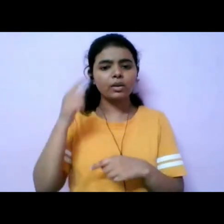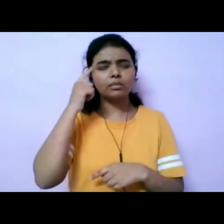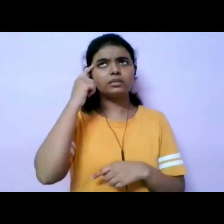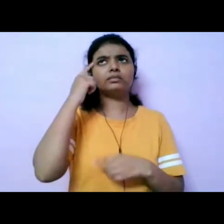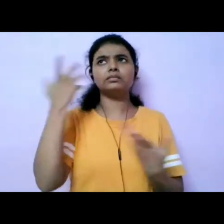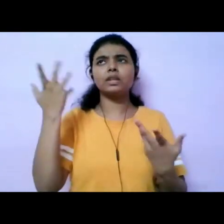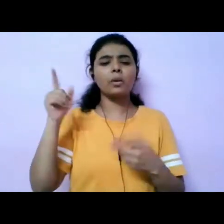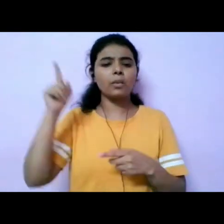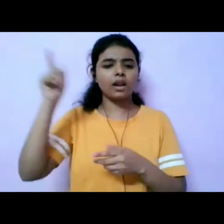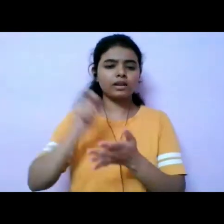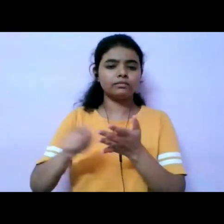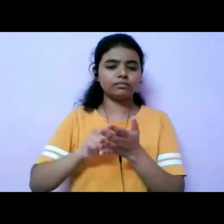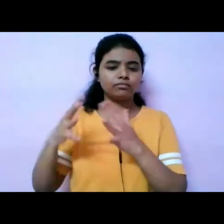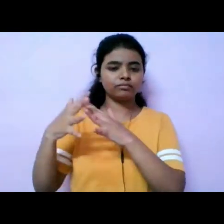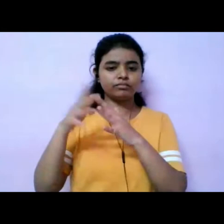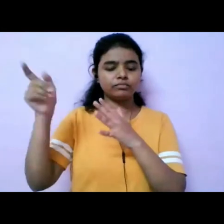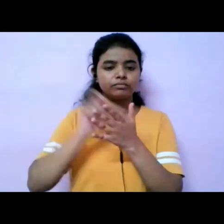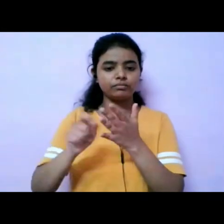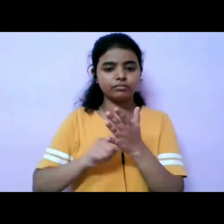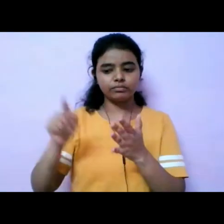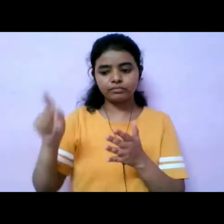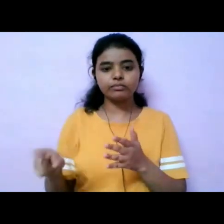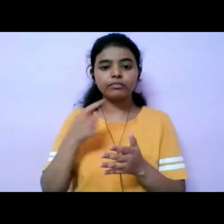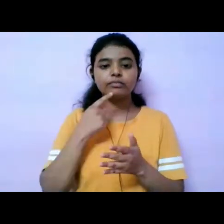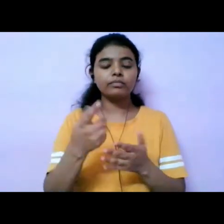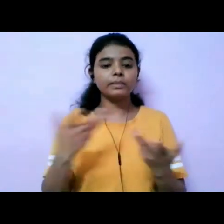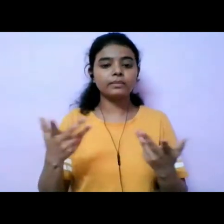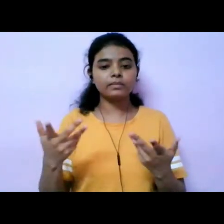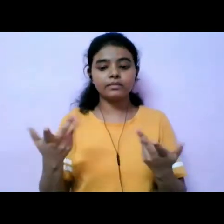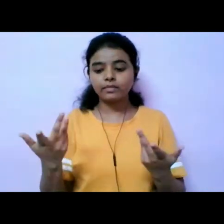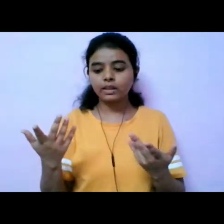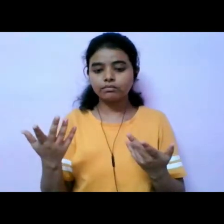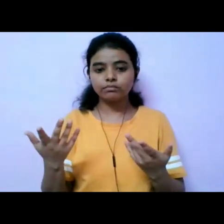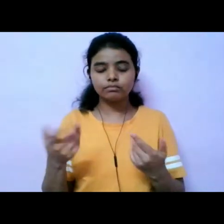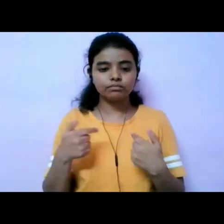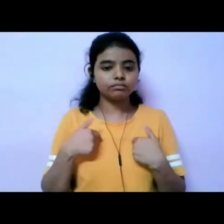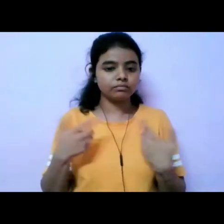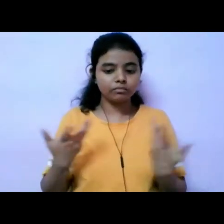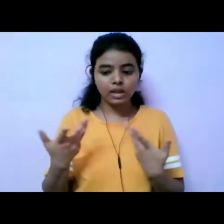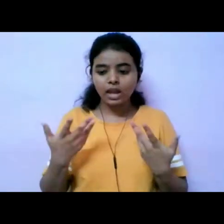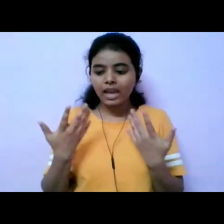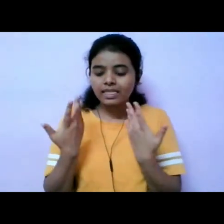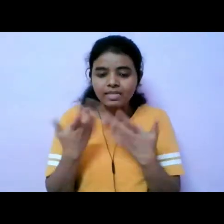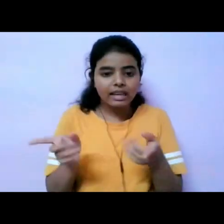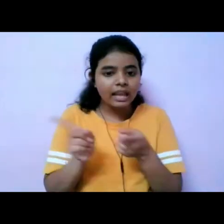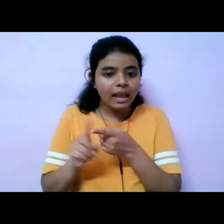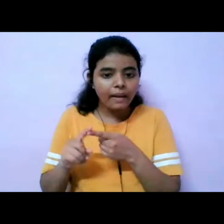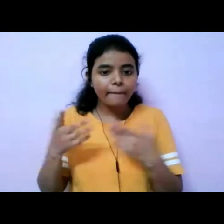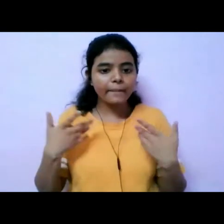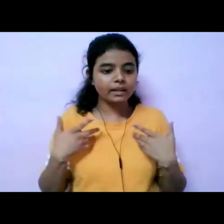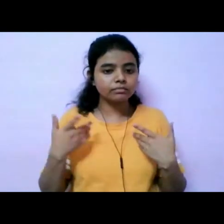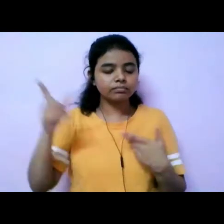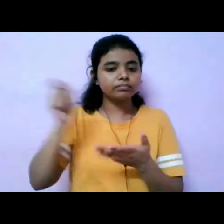Robert Duncan's poem, "Often I am permitted to return to a meadow." Duncan